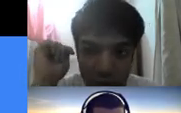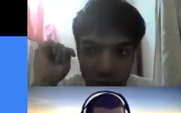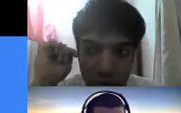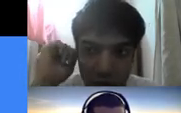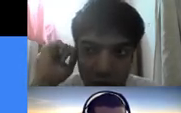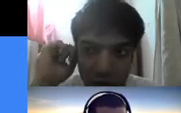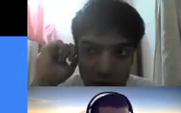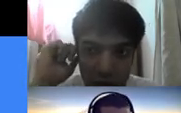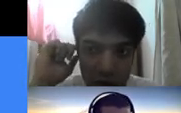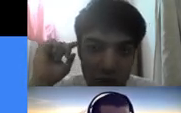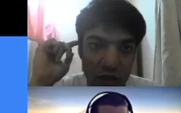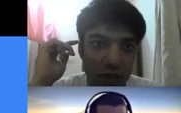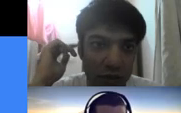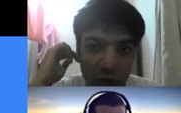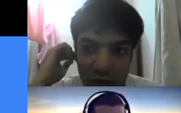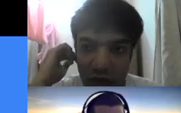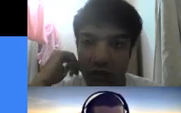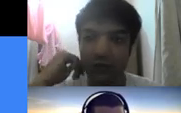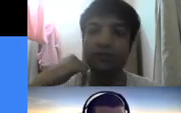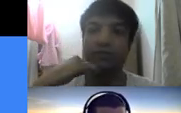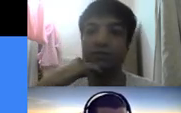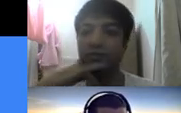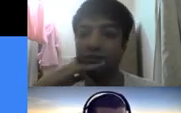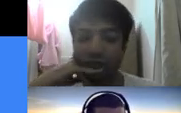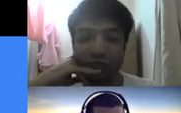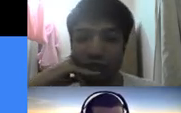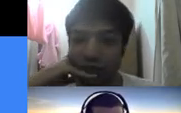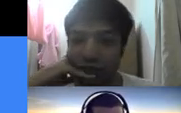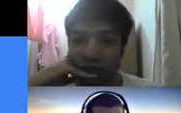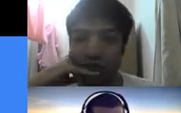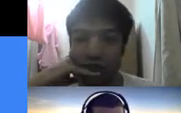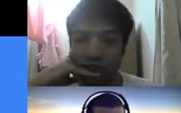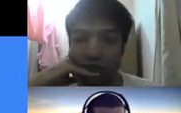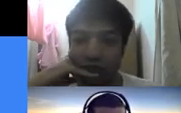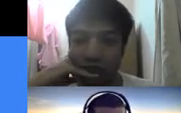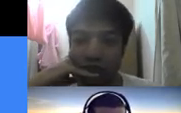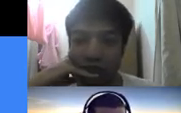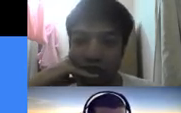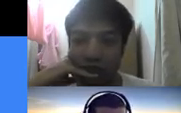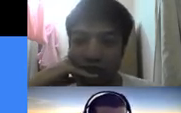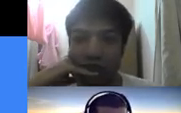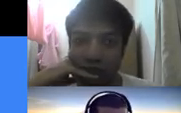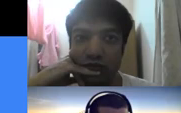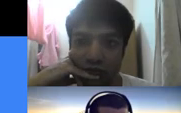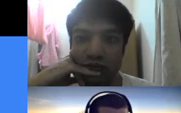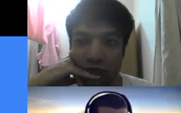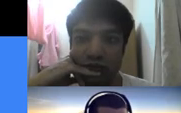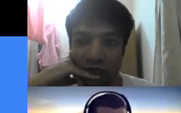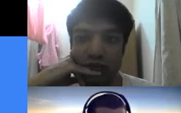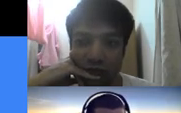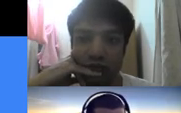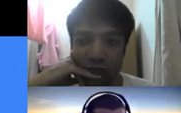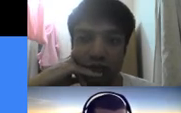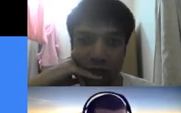has one more. You can just read it. Yeah. So the idea of generating virtual audio or virtual sound is really